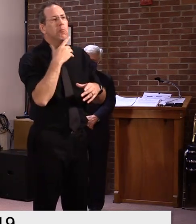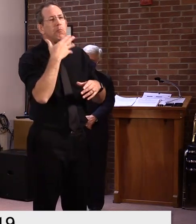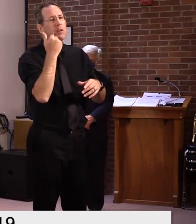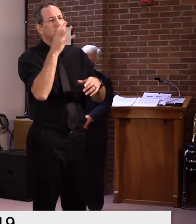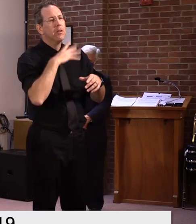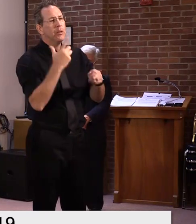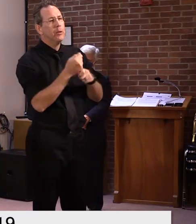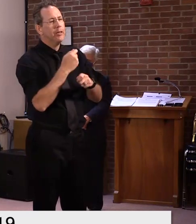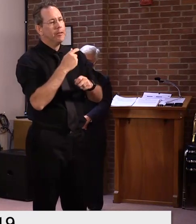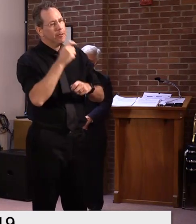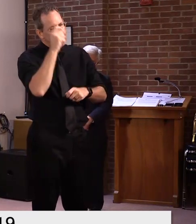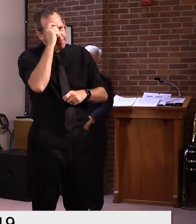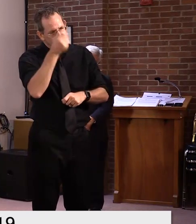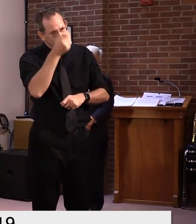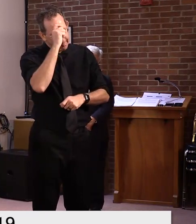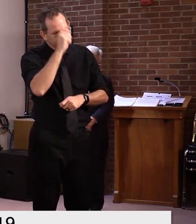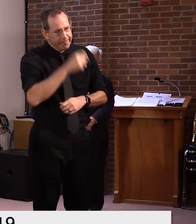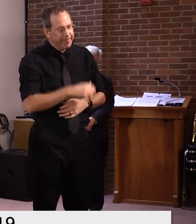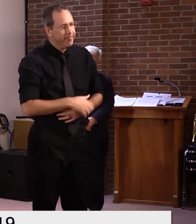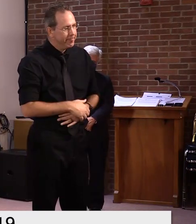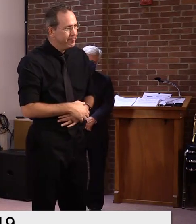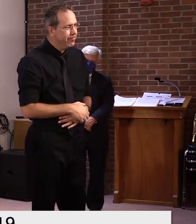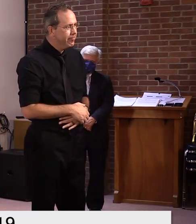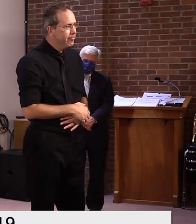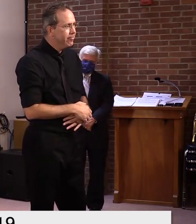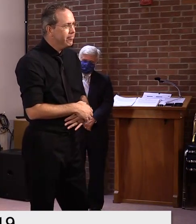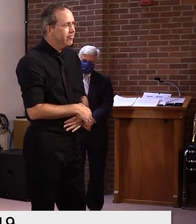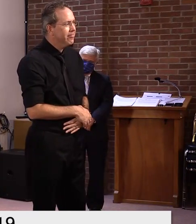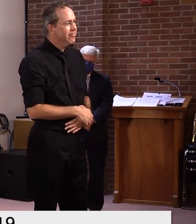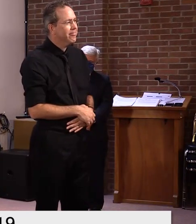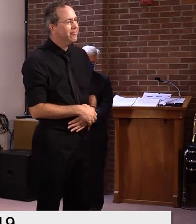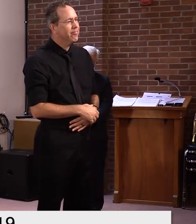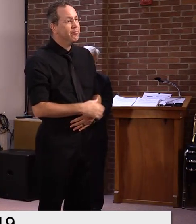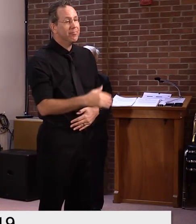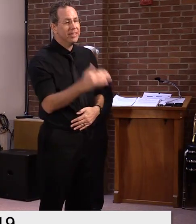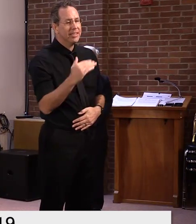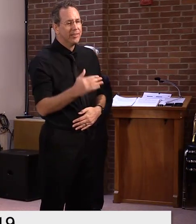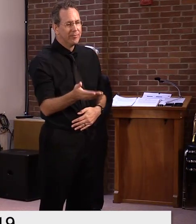Thank you. Aaron Patenko, BT Digger.